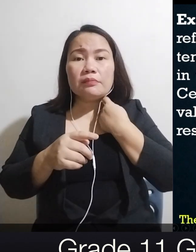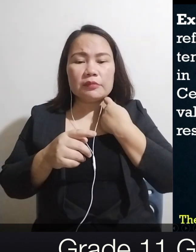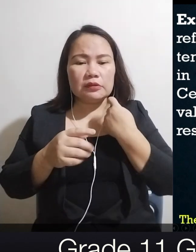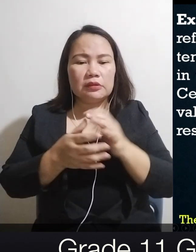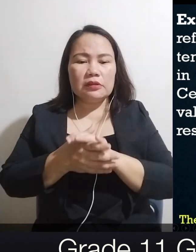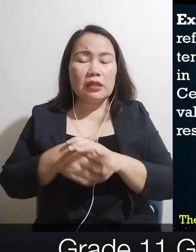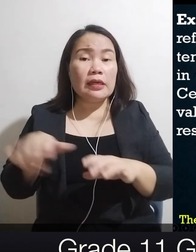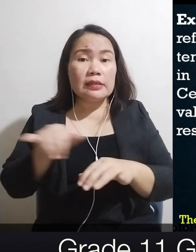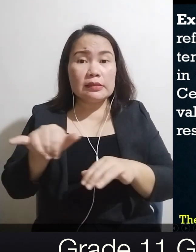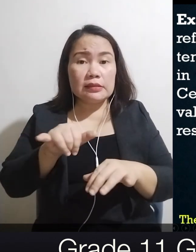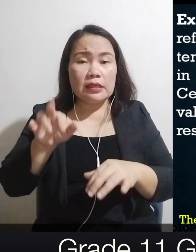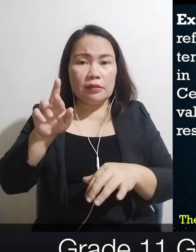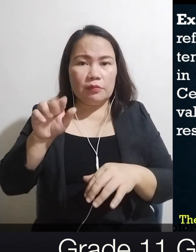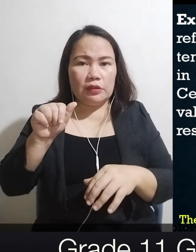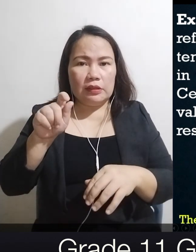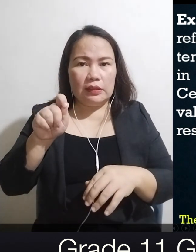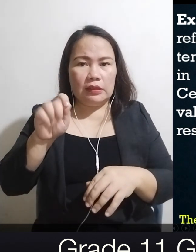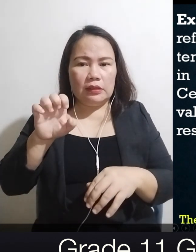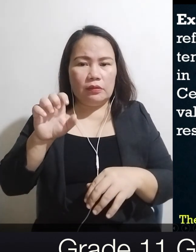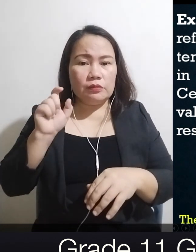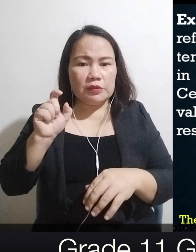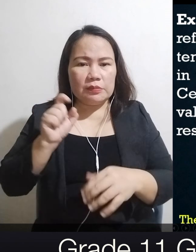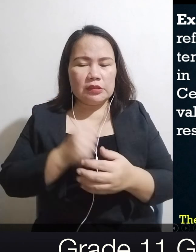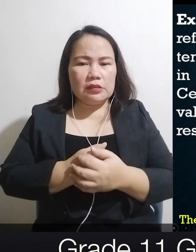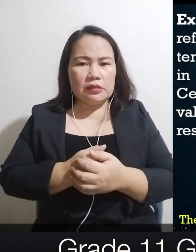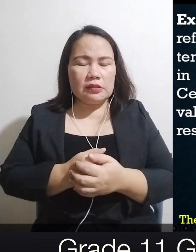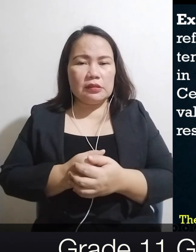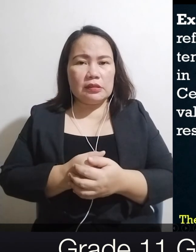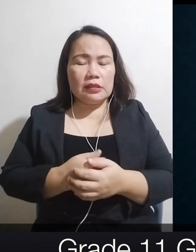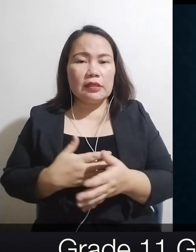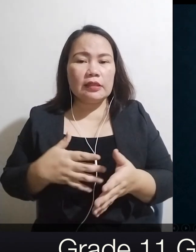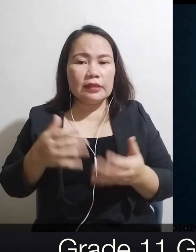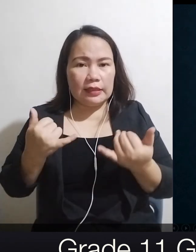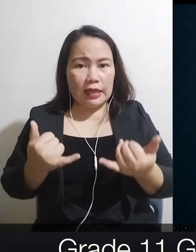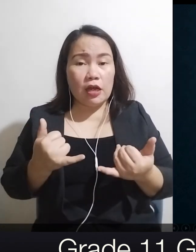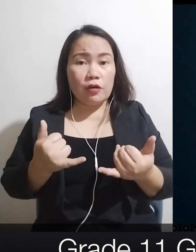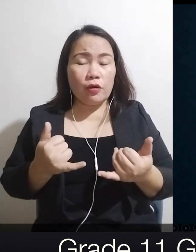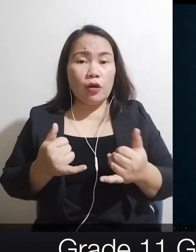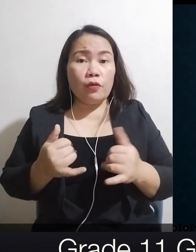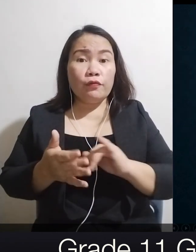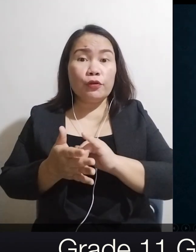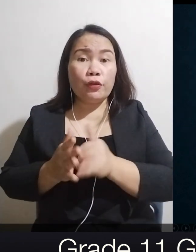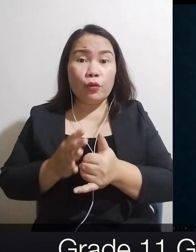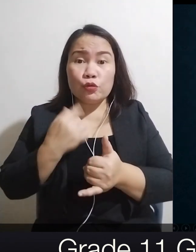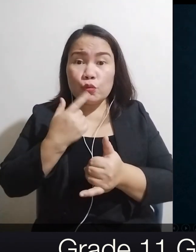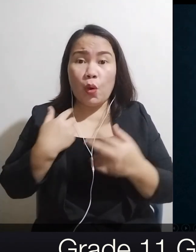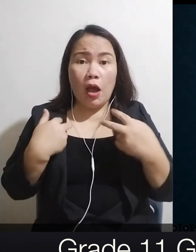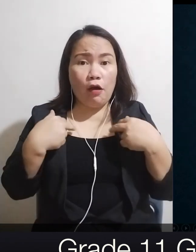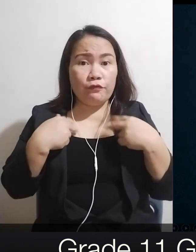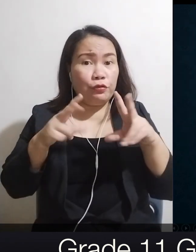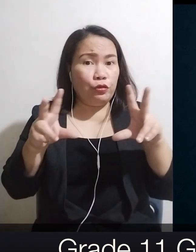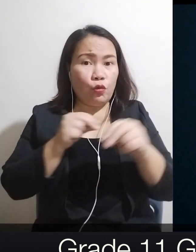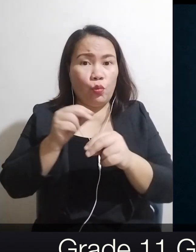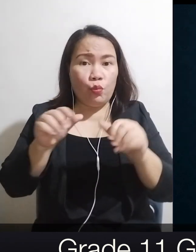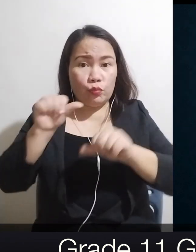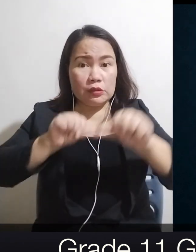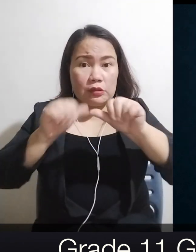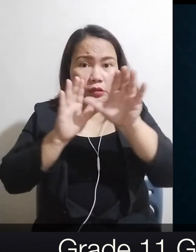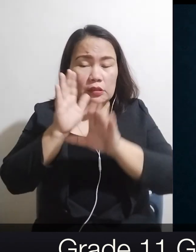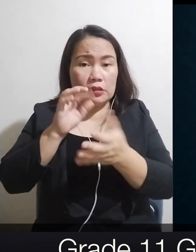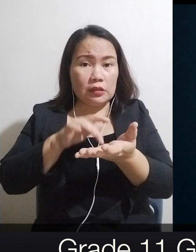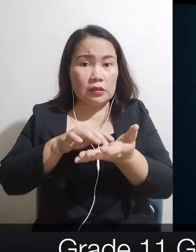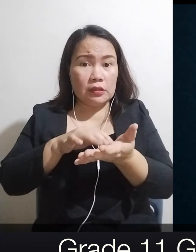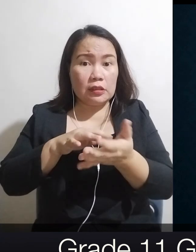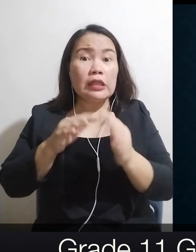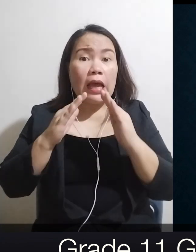increasing in temperature at roughly the same rate. Okay, dun sa mga walang scientific calculator,